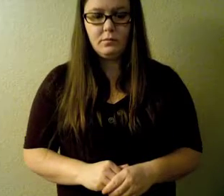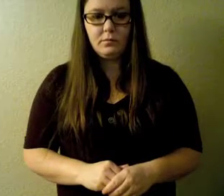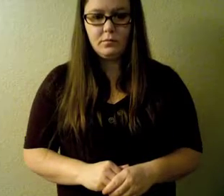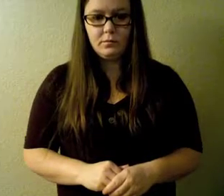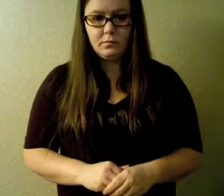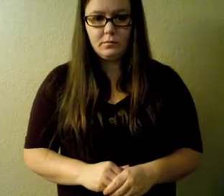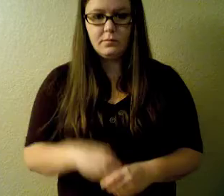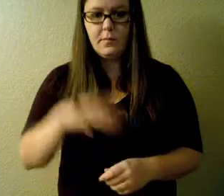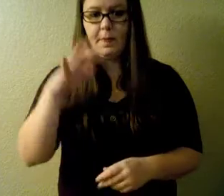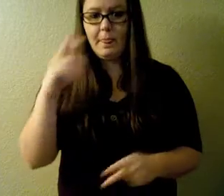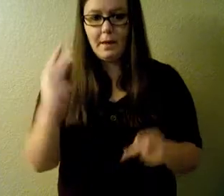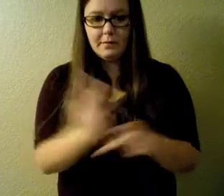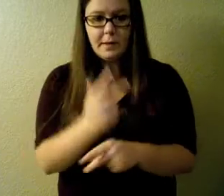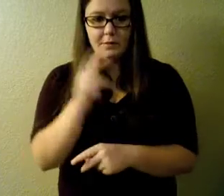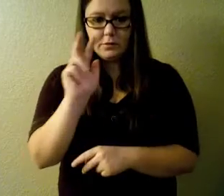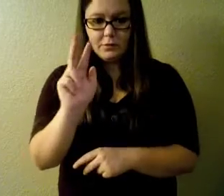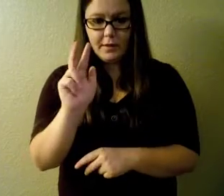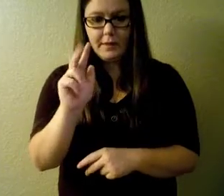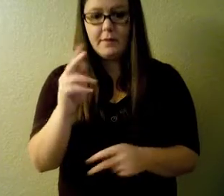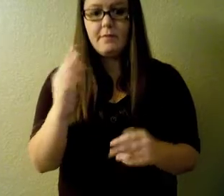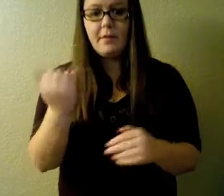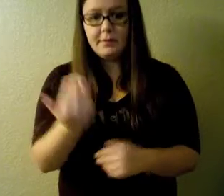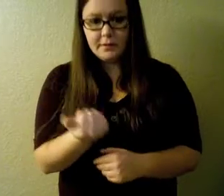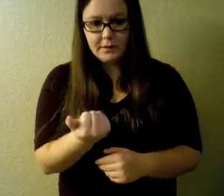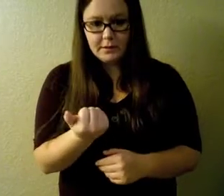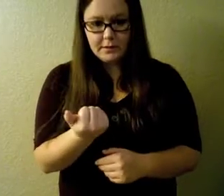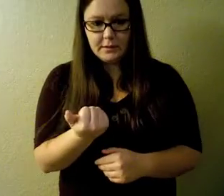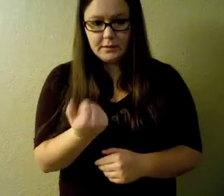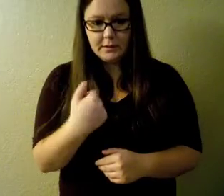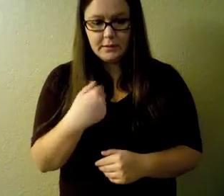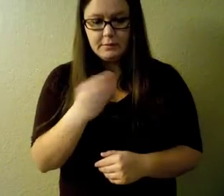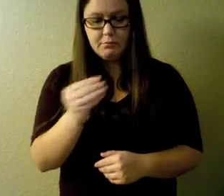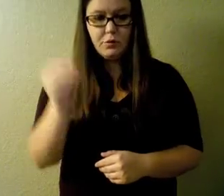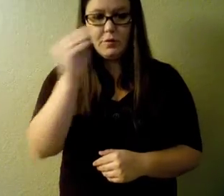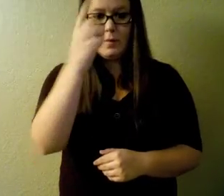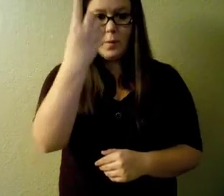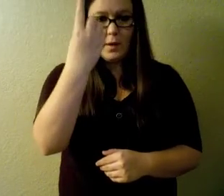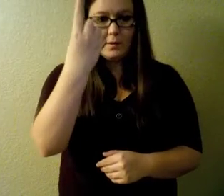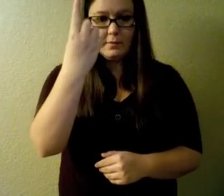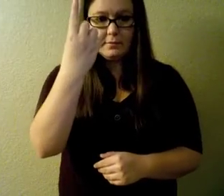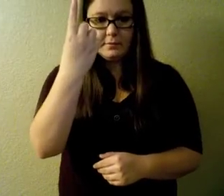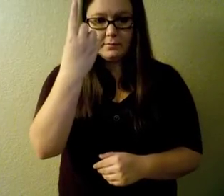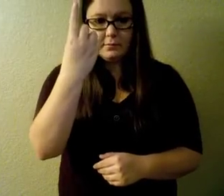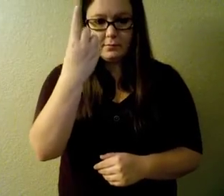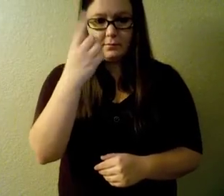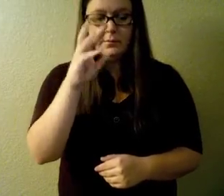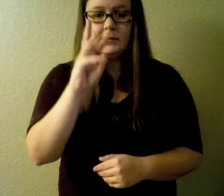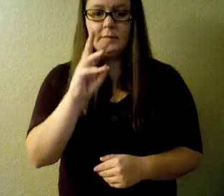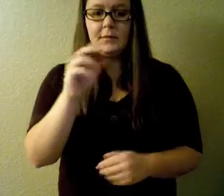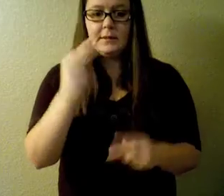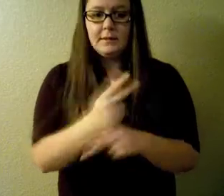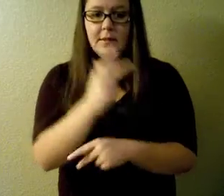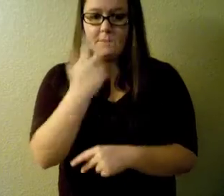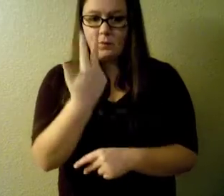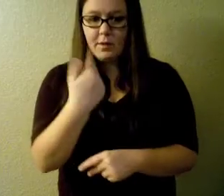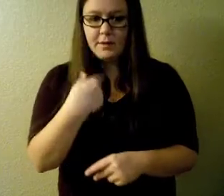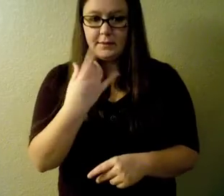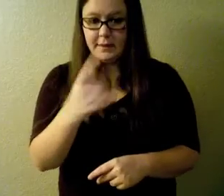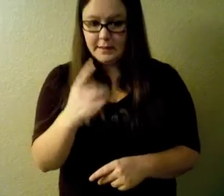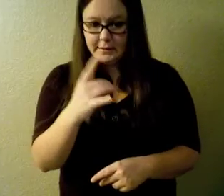carry the 1. 6 times 3 is 18, plus 1 is 19. And I have two numbers past the decimal point